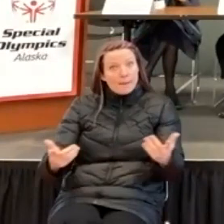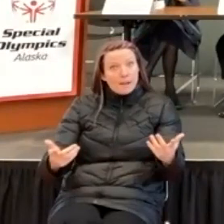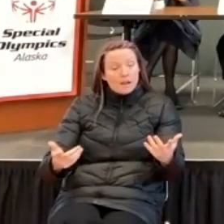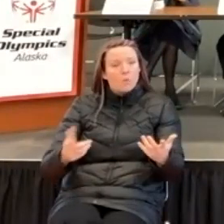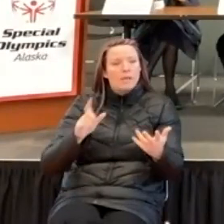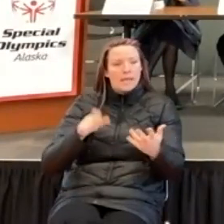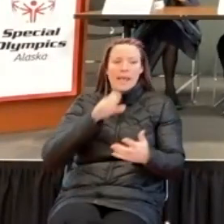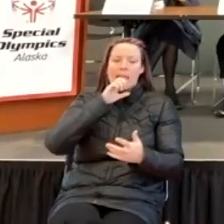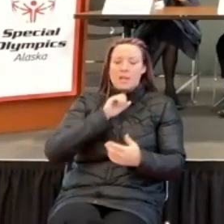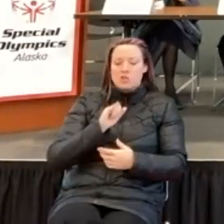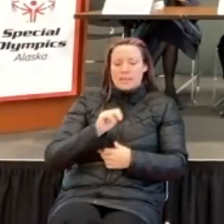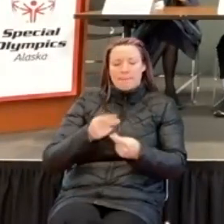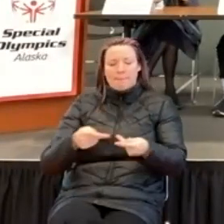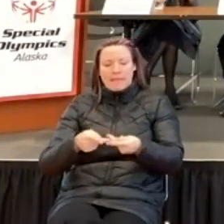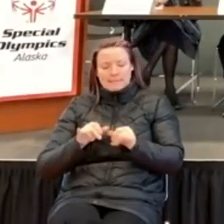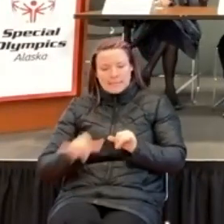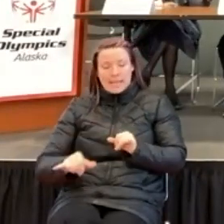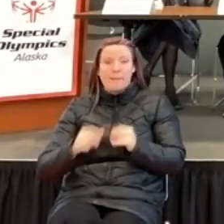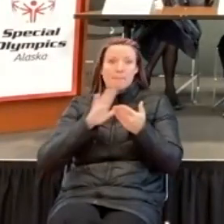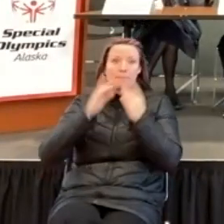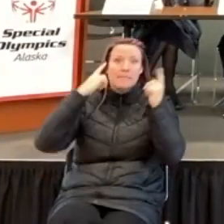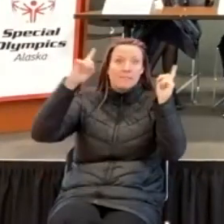can age in place and be successful.